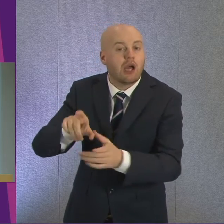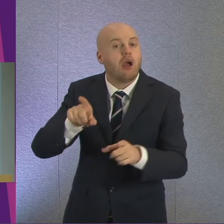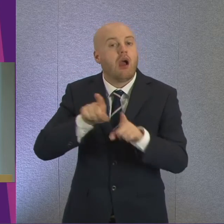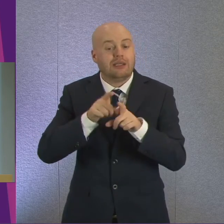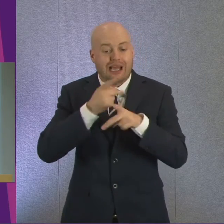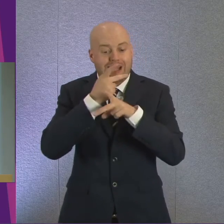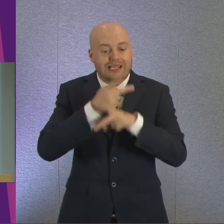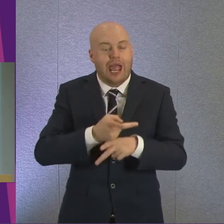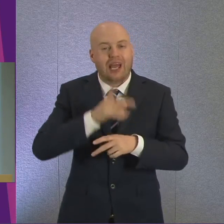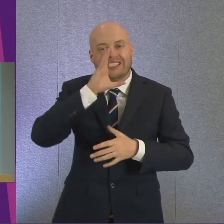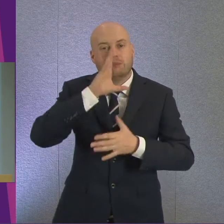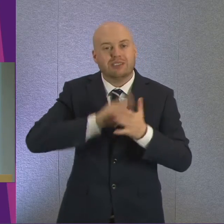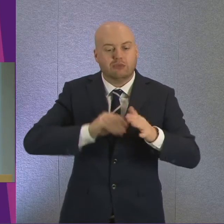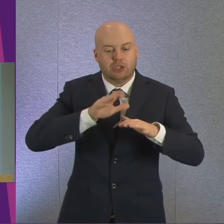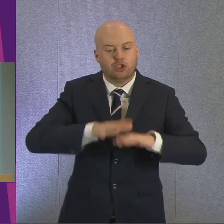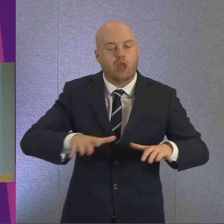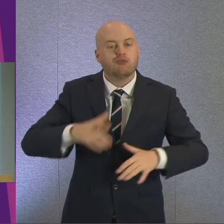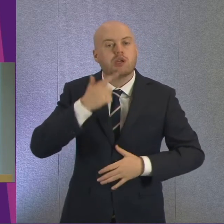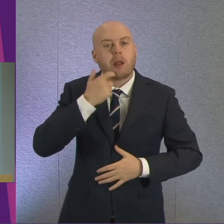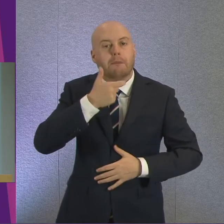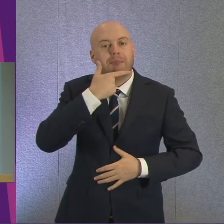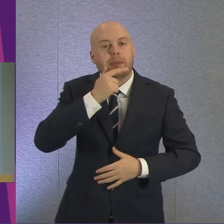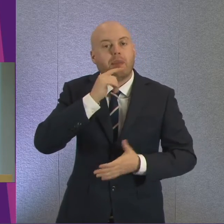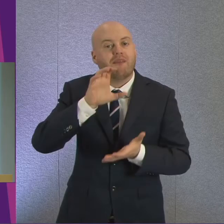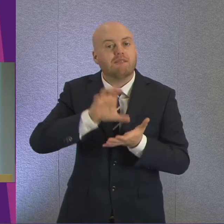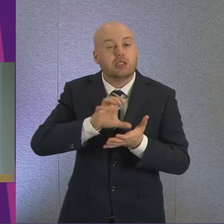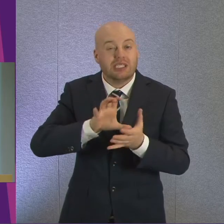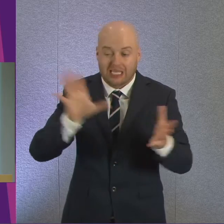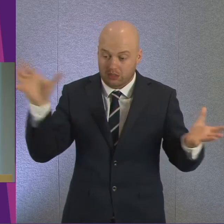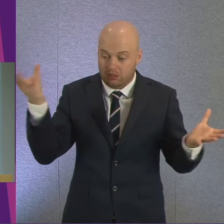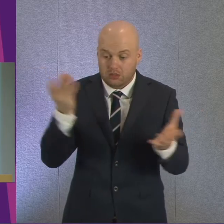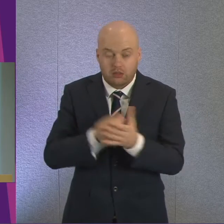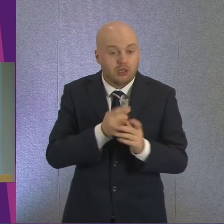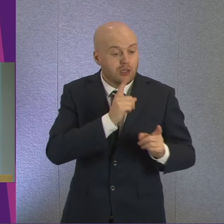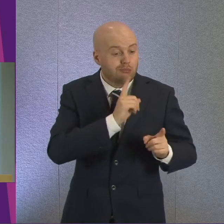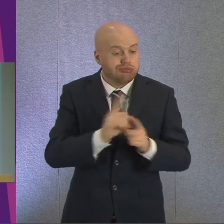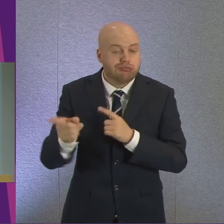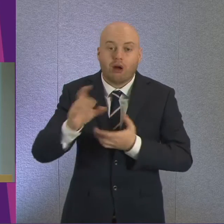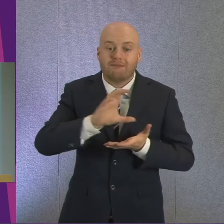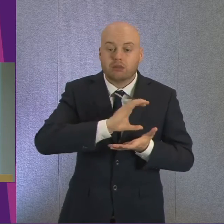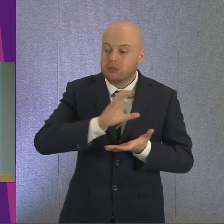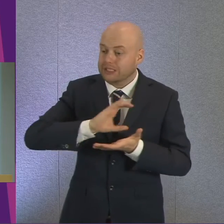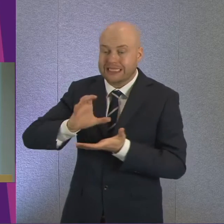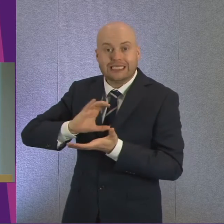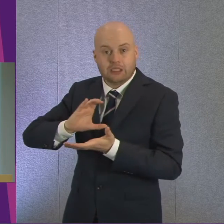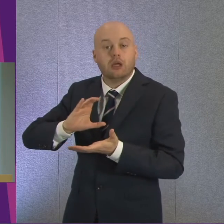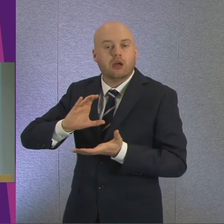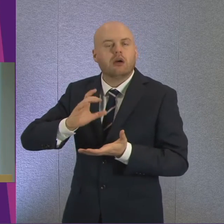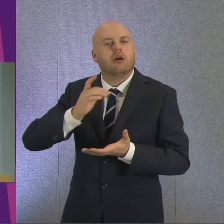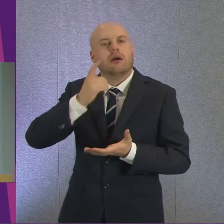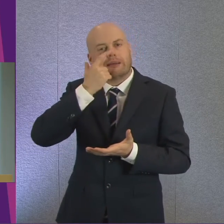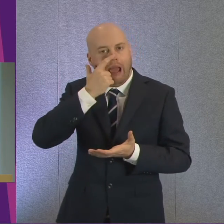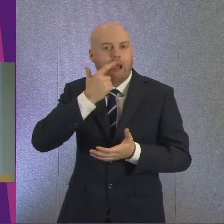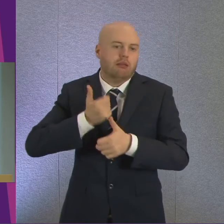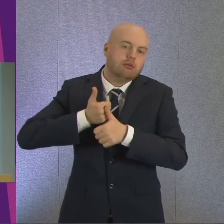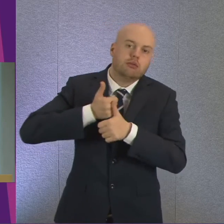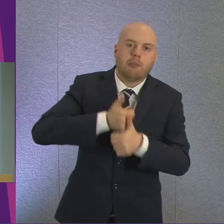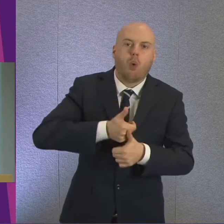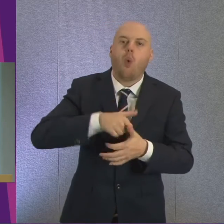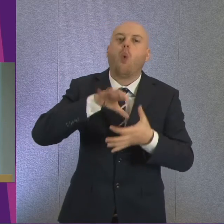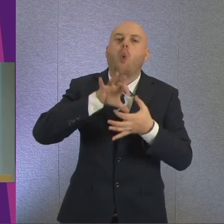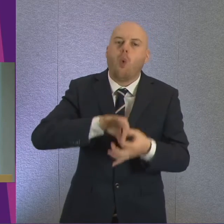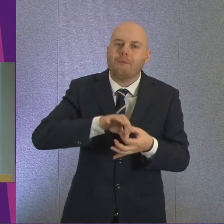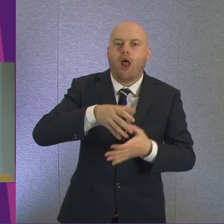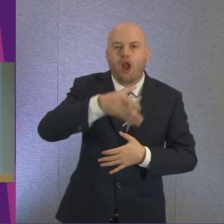funding, all of which can play an important part in mitigating the impact of home learning arrangements that might prove